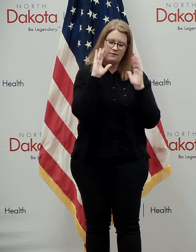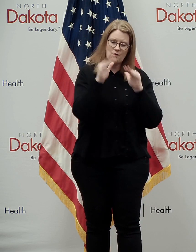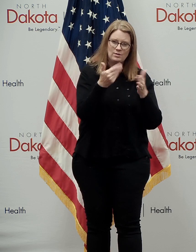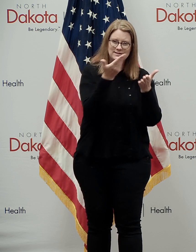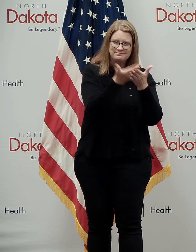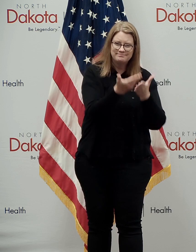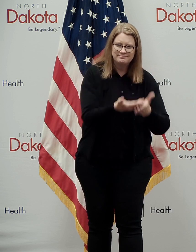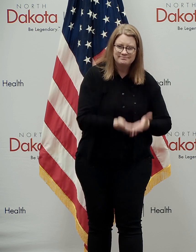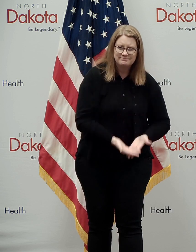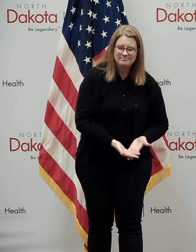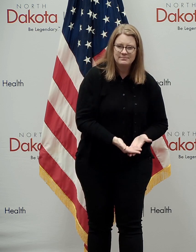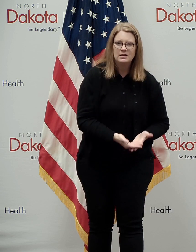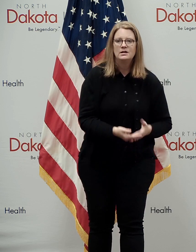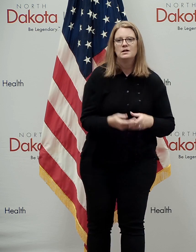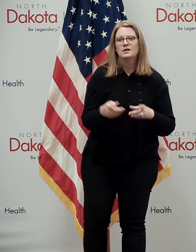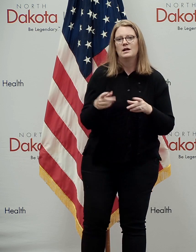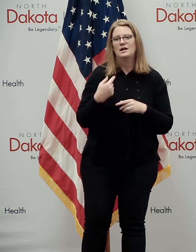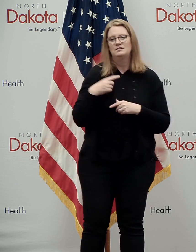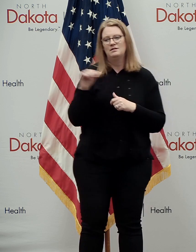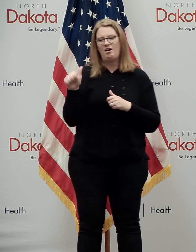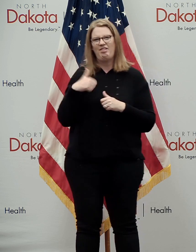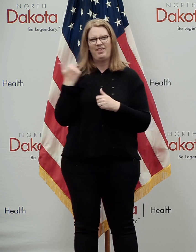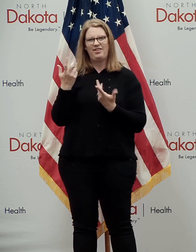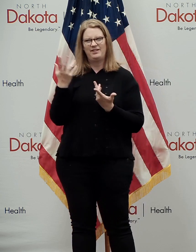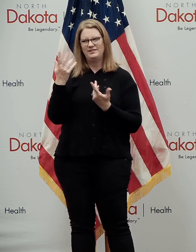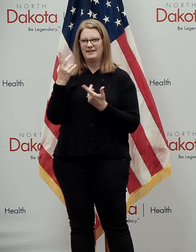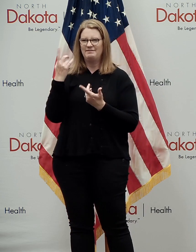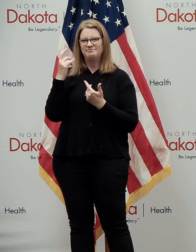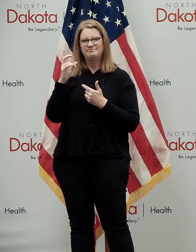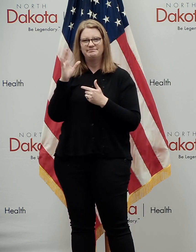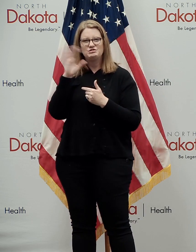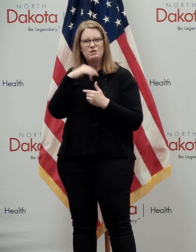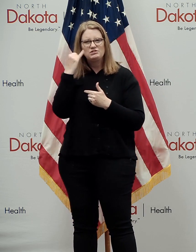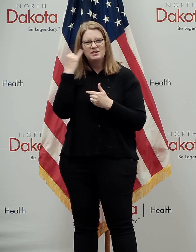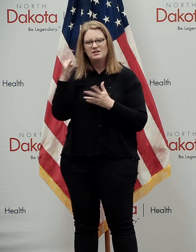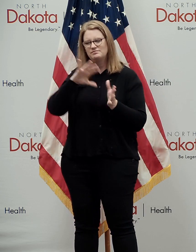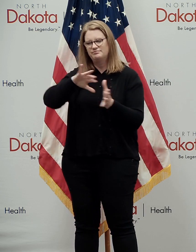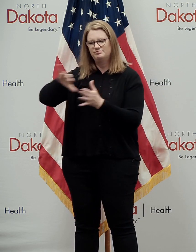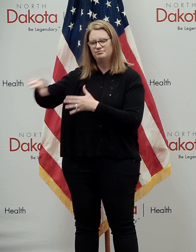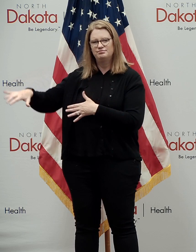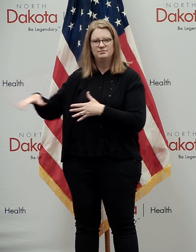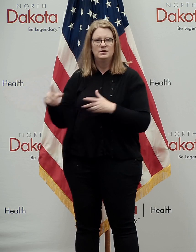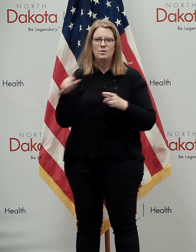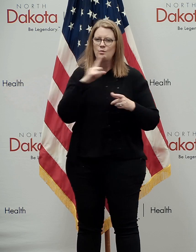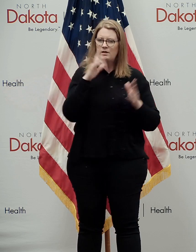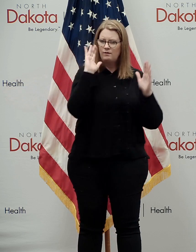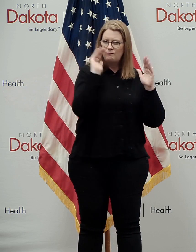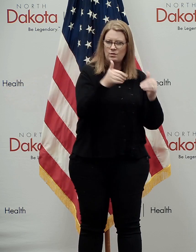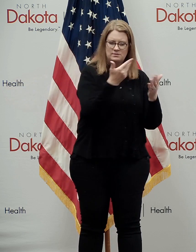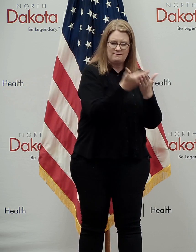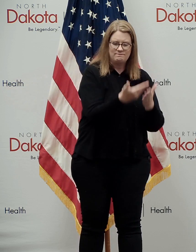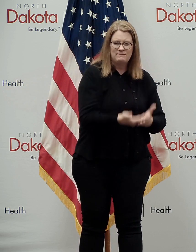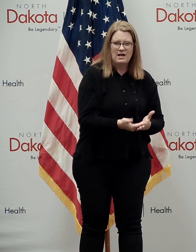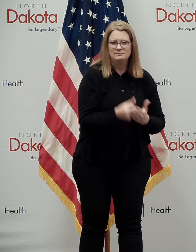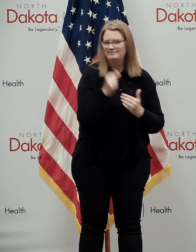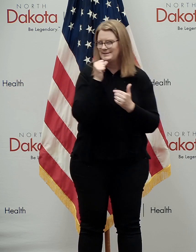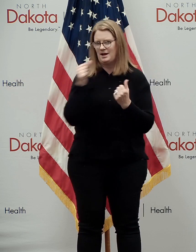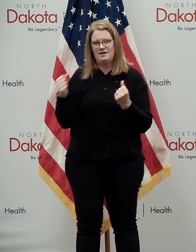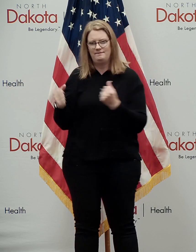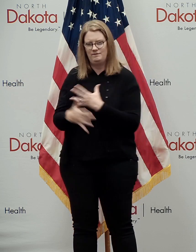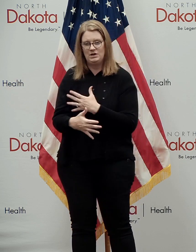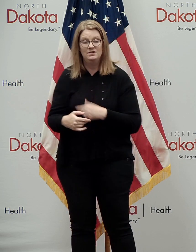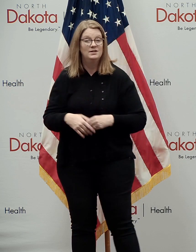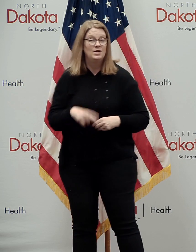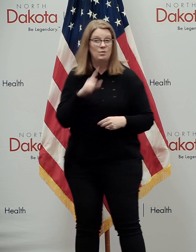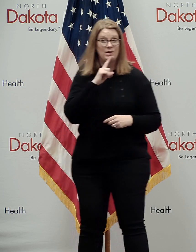data in the room and the ideology out of the room, and we've been focused on facts, not on fear. year. And so it's an honor for